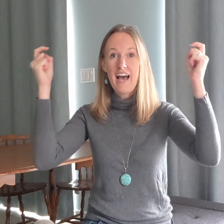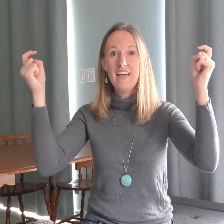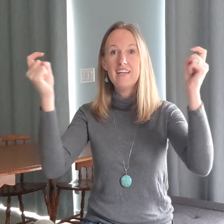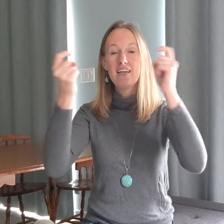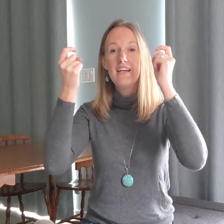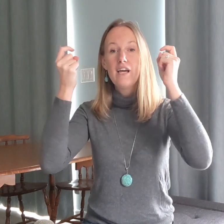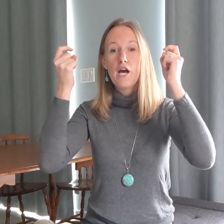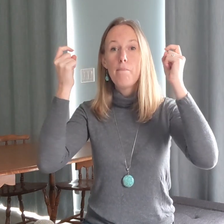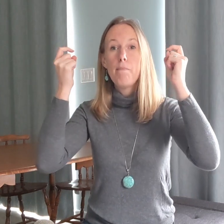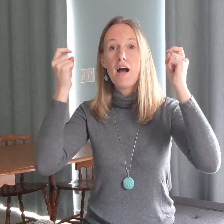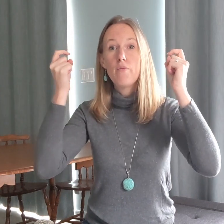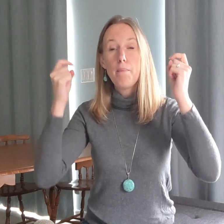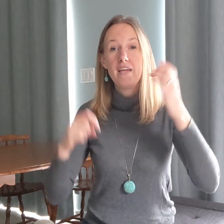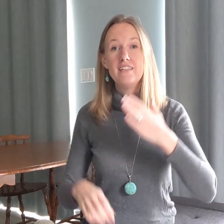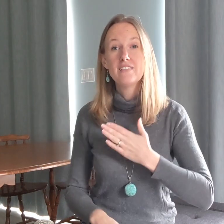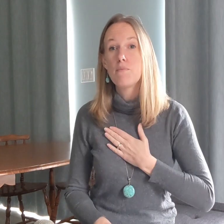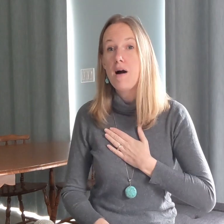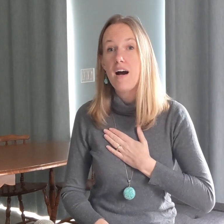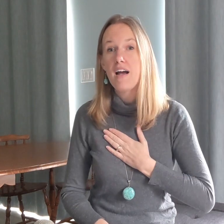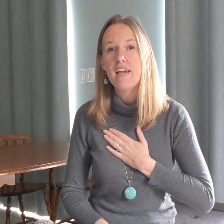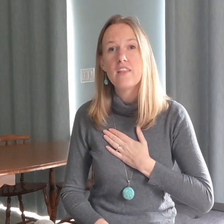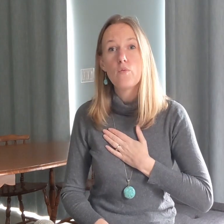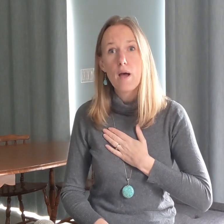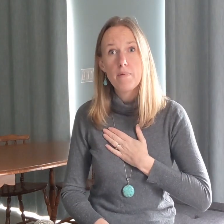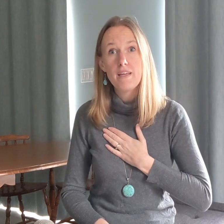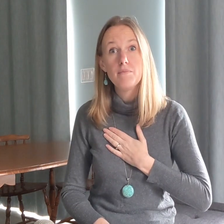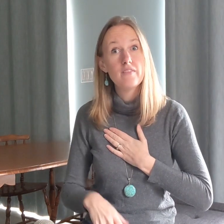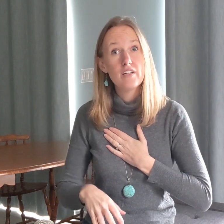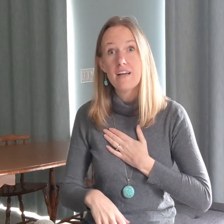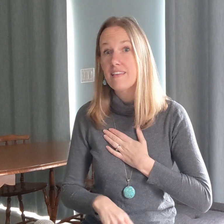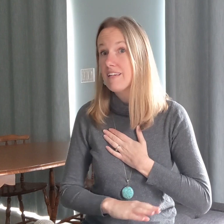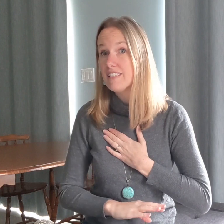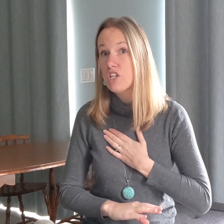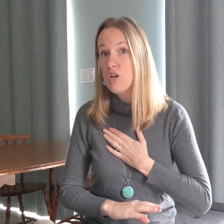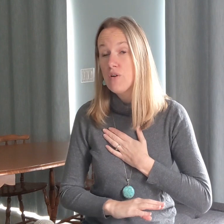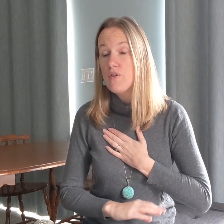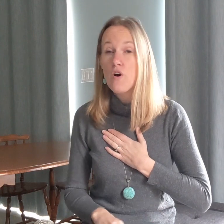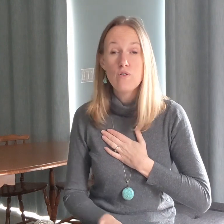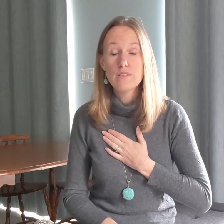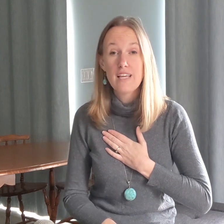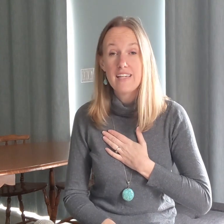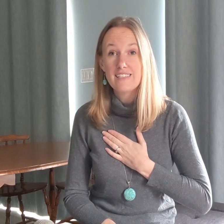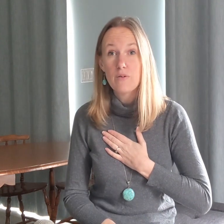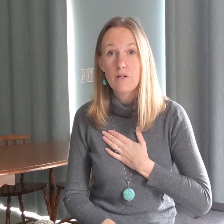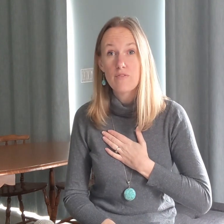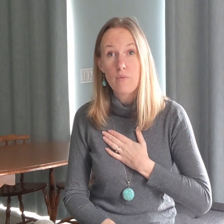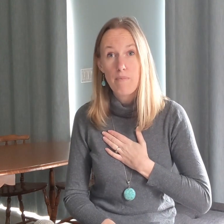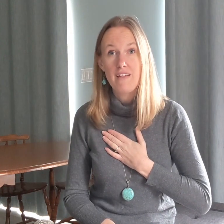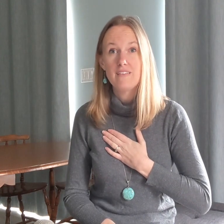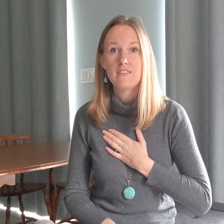my weapon so my and then weapon believe it or not there is no ASL word for weapon so